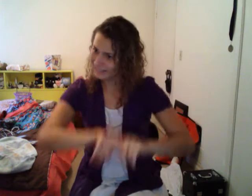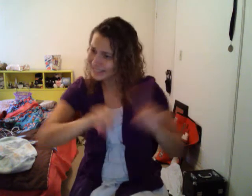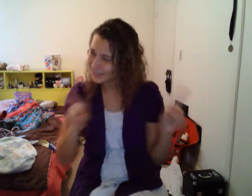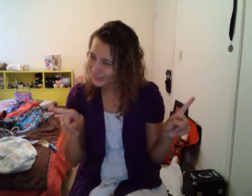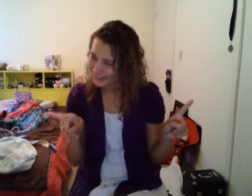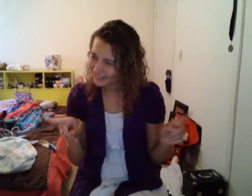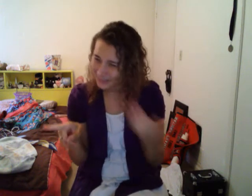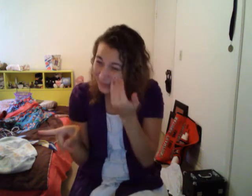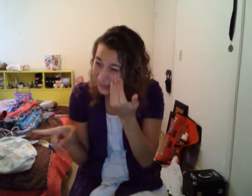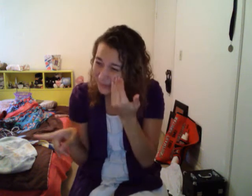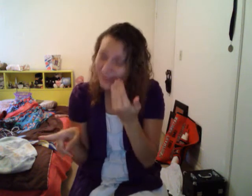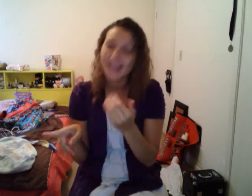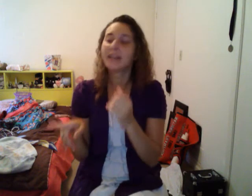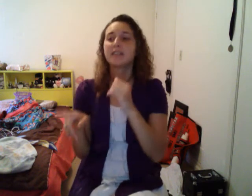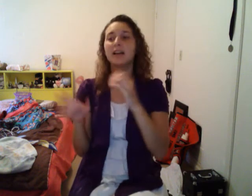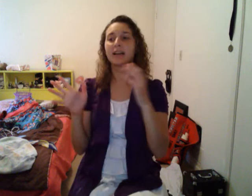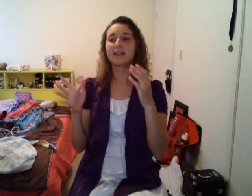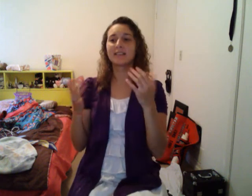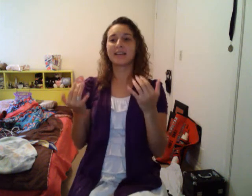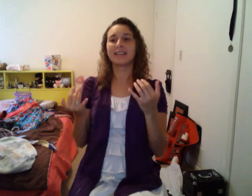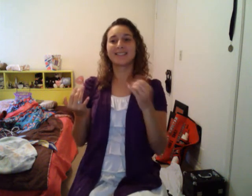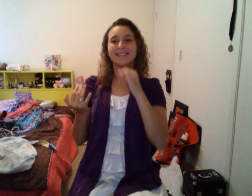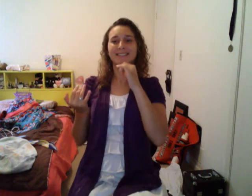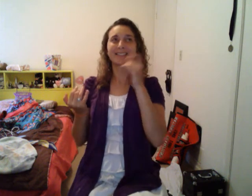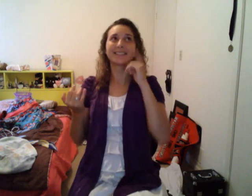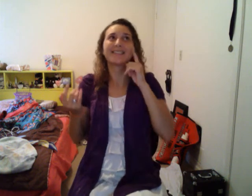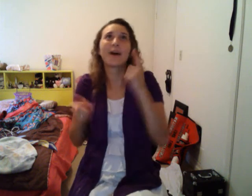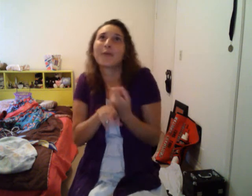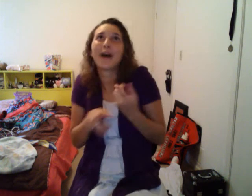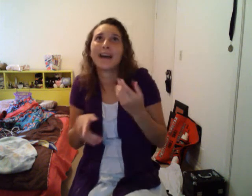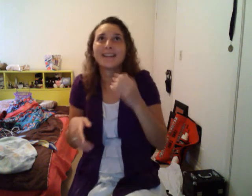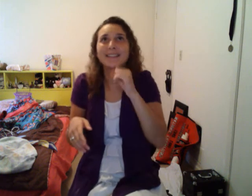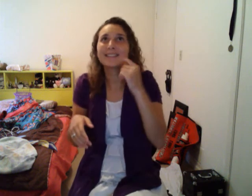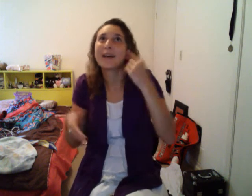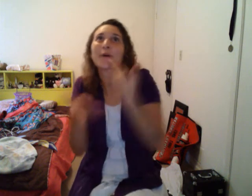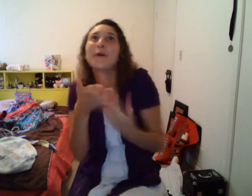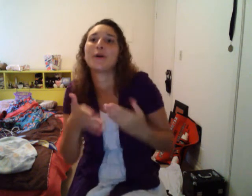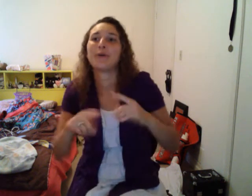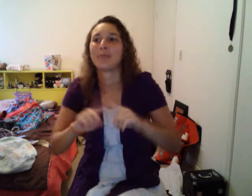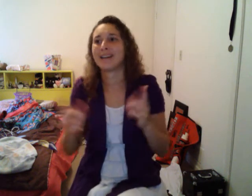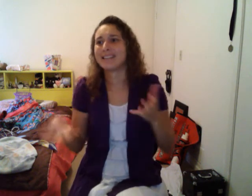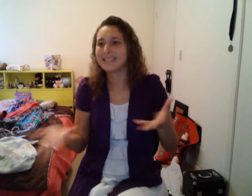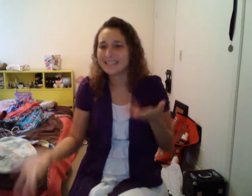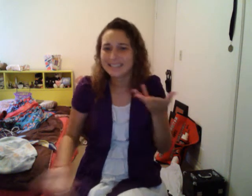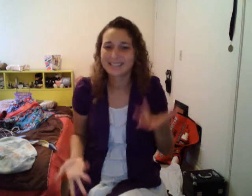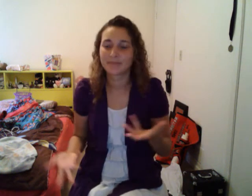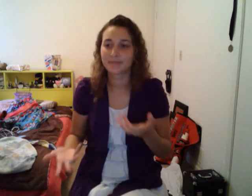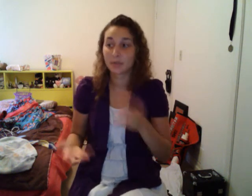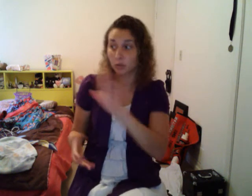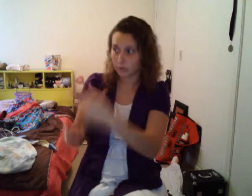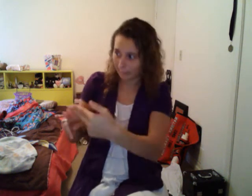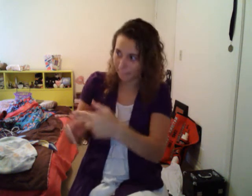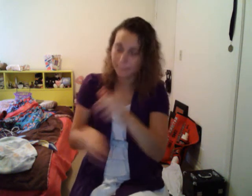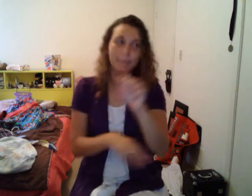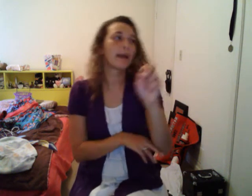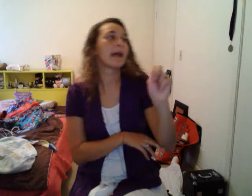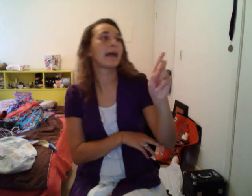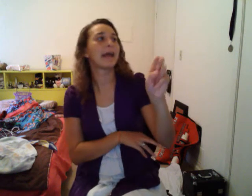doesn't really sound right saying it now. No, it's good. I'm up here. It's good. What's your name? Andrew. Andrew, let me ask you this question,